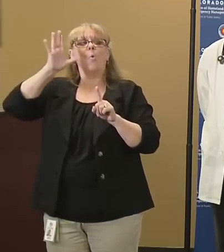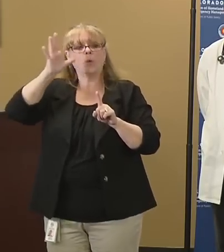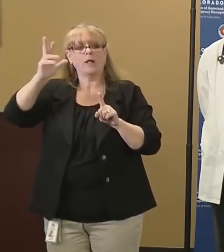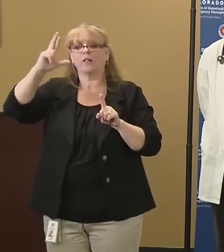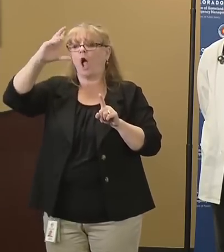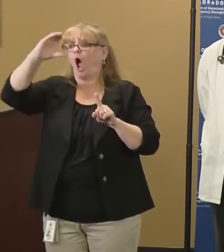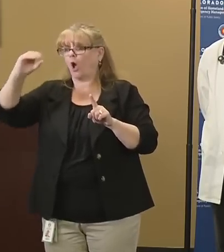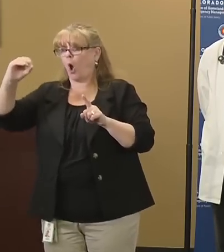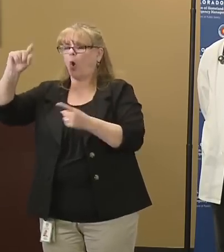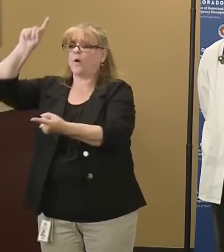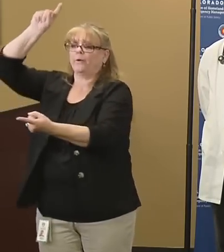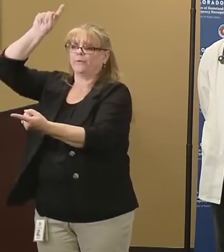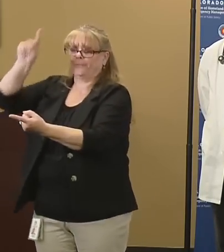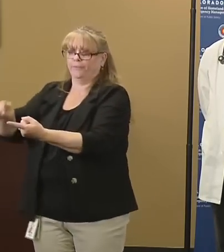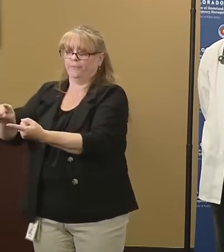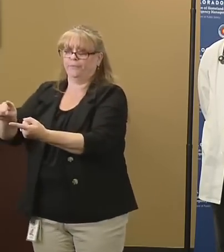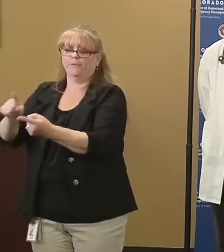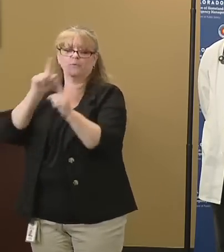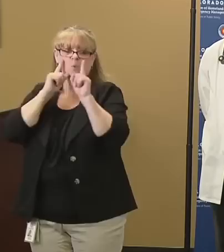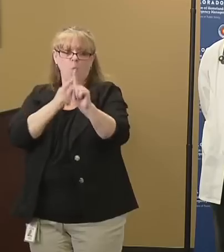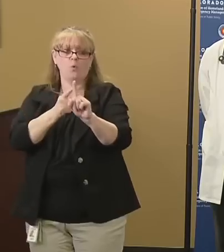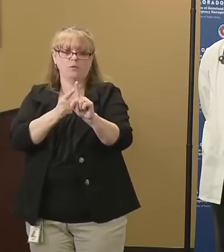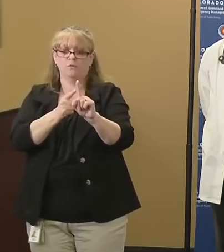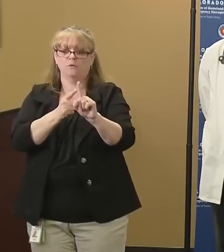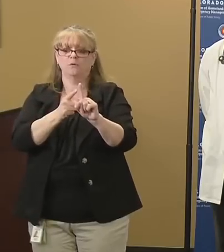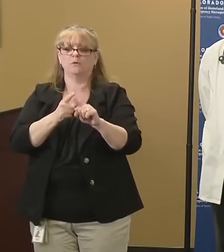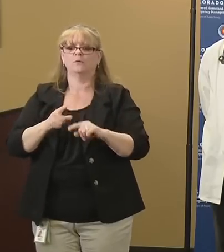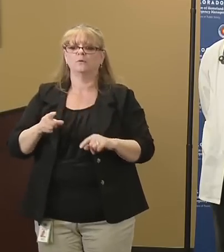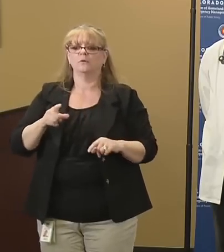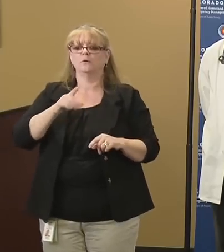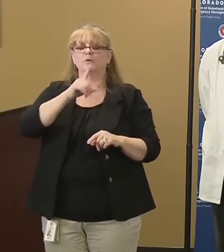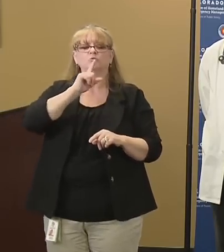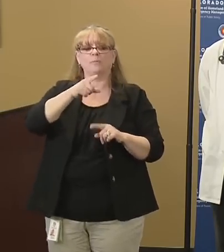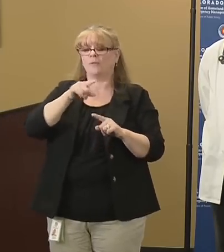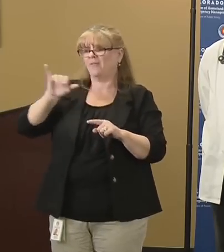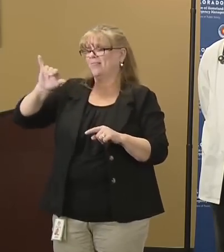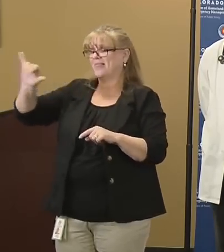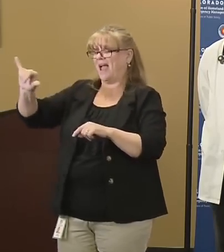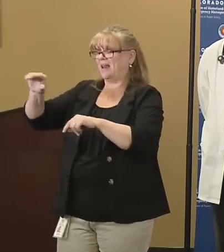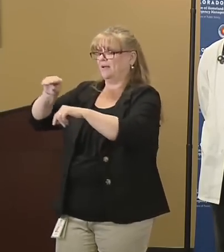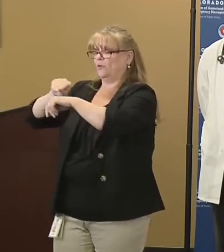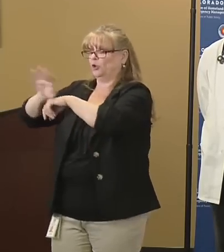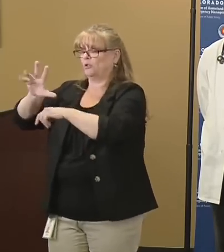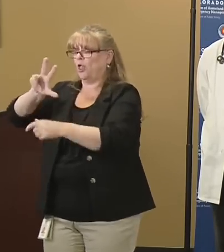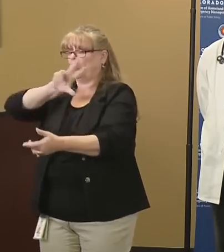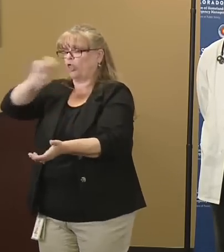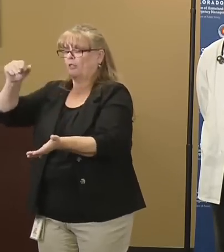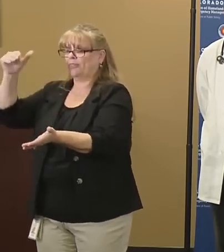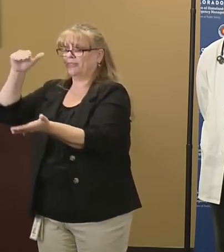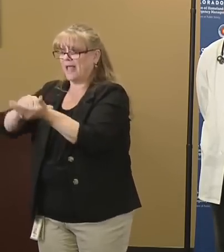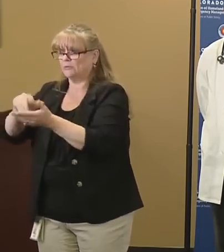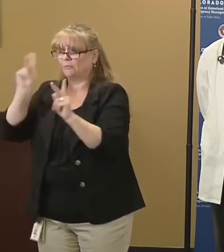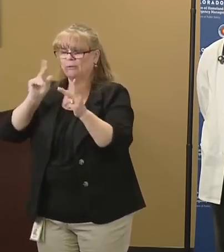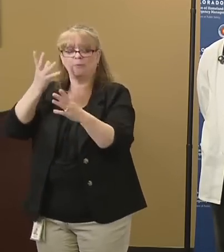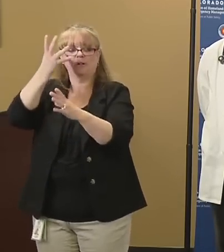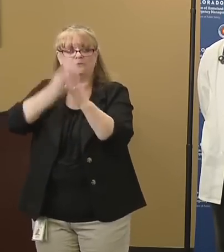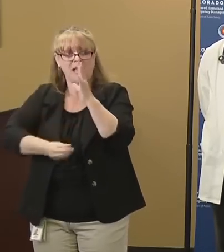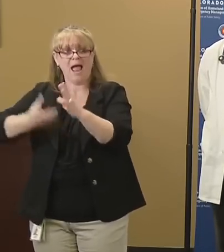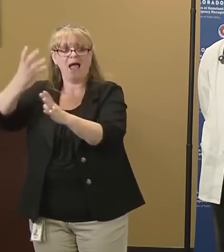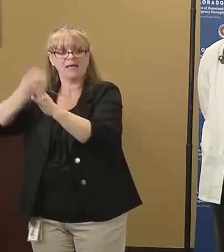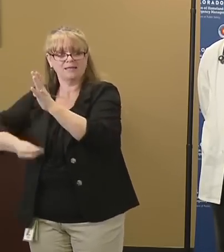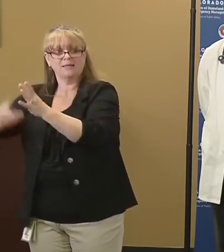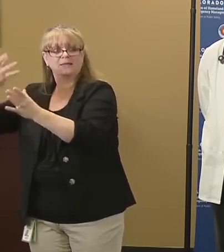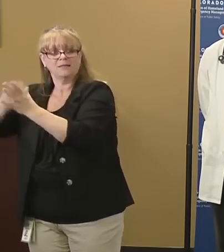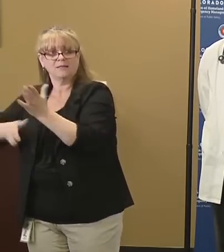alarm bells and talking about that scenario where 30, 40, 50,000 Coloradans could lose their lives, that was if we did nothing, if we went around business as